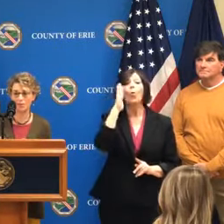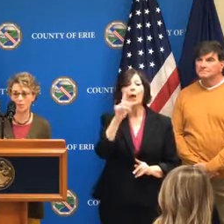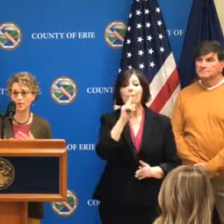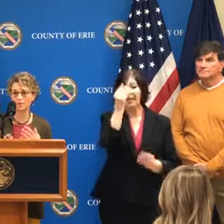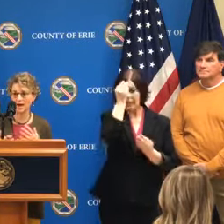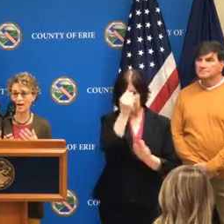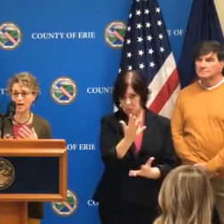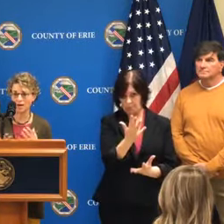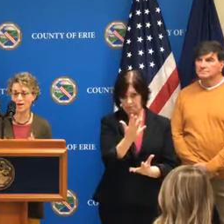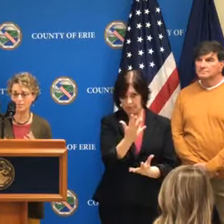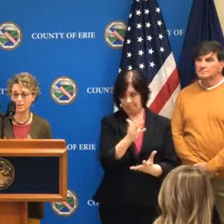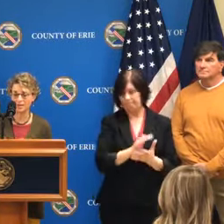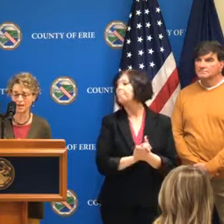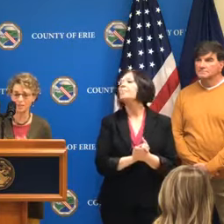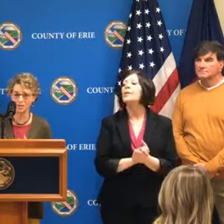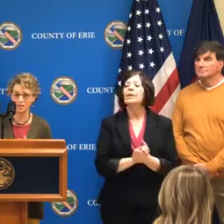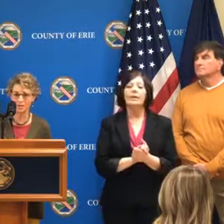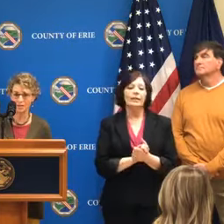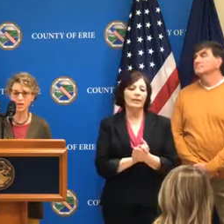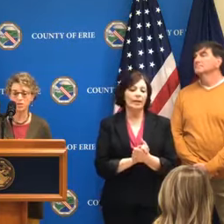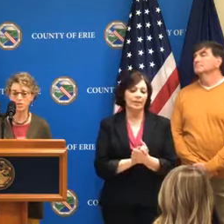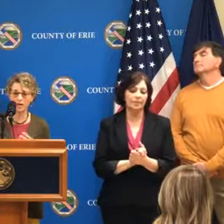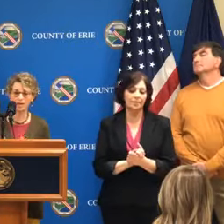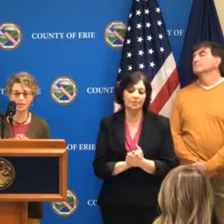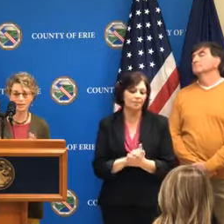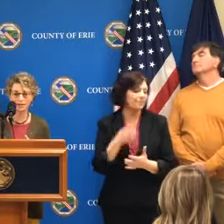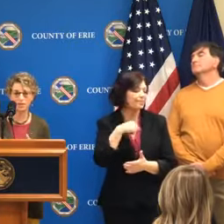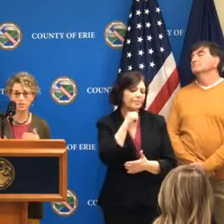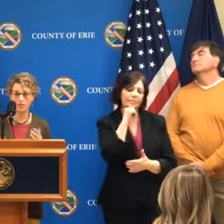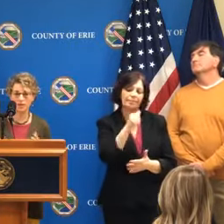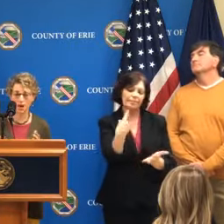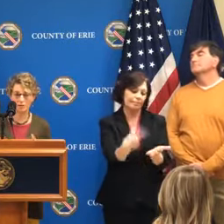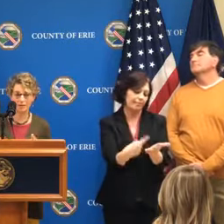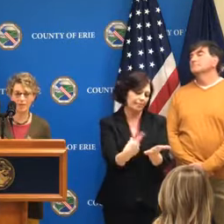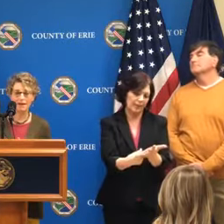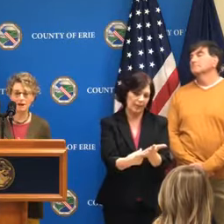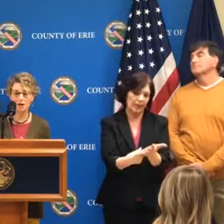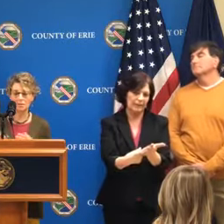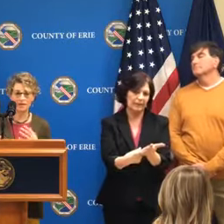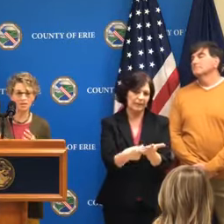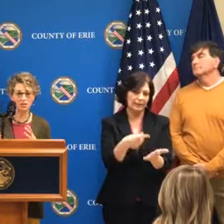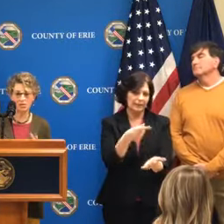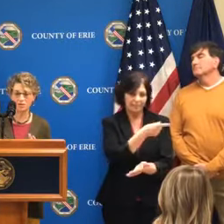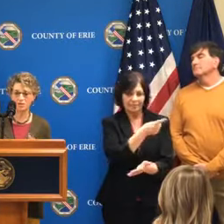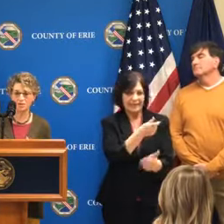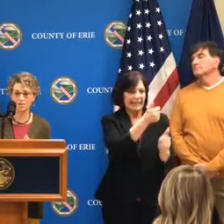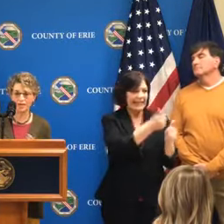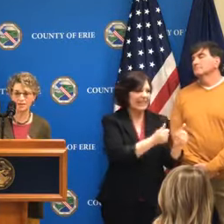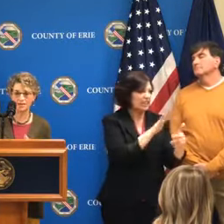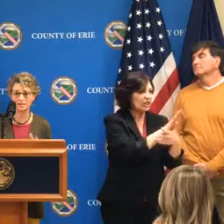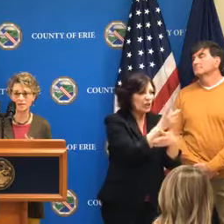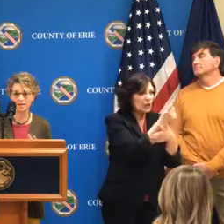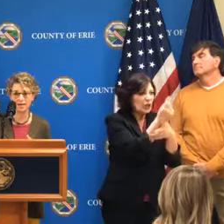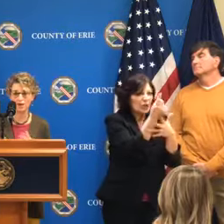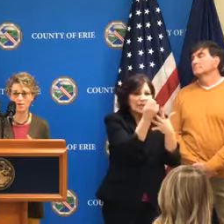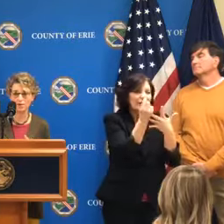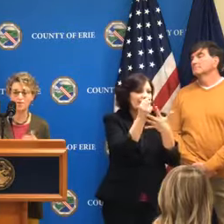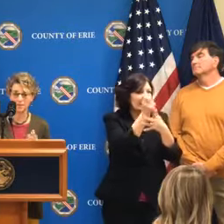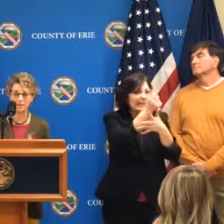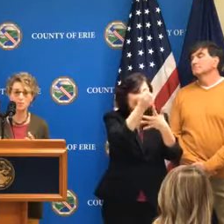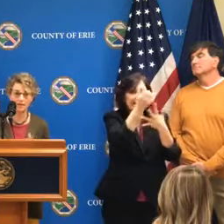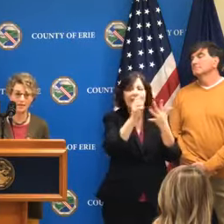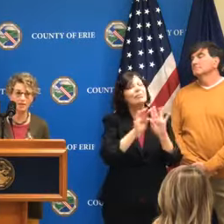be informed by our epidemiology team. So we're not going to discuss with the public each of these individual cases in detail.